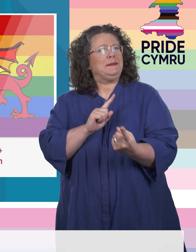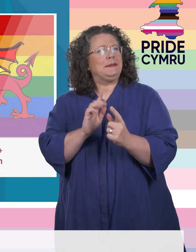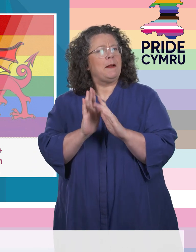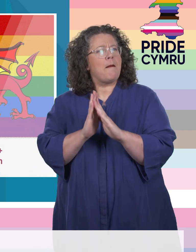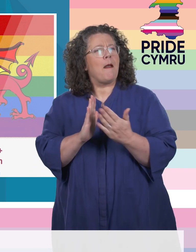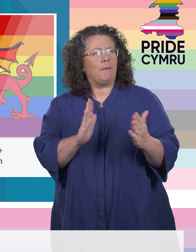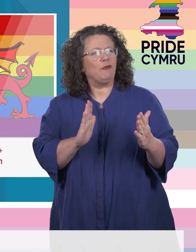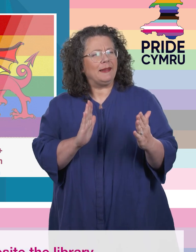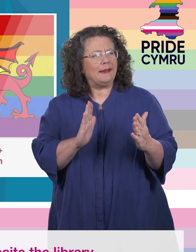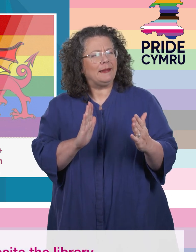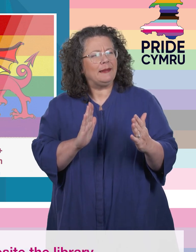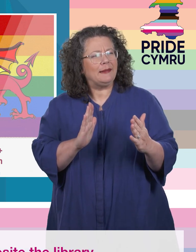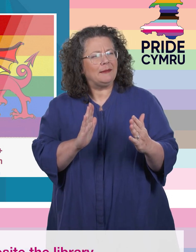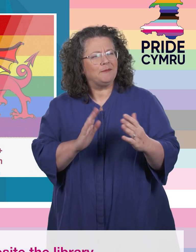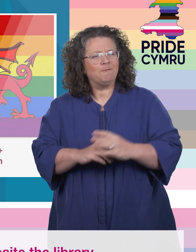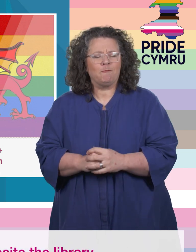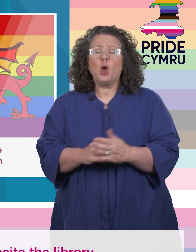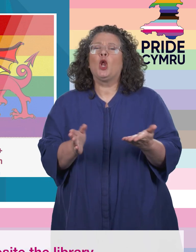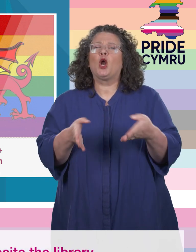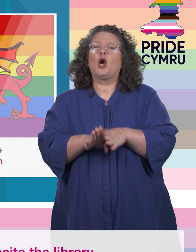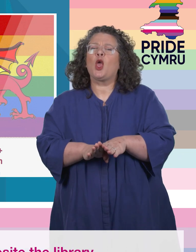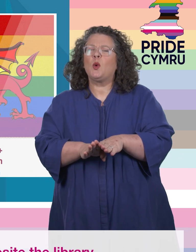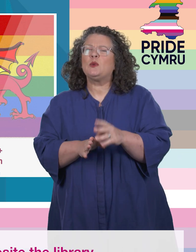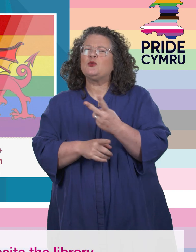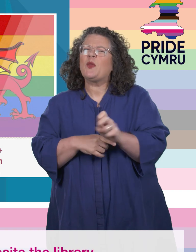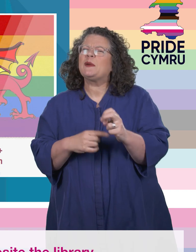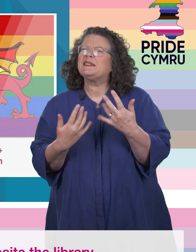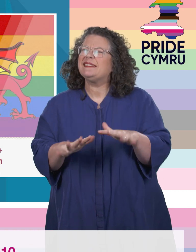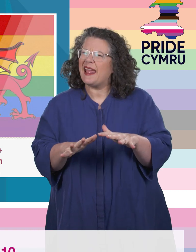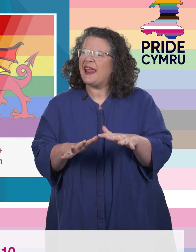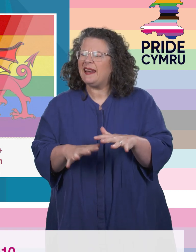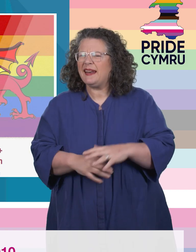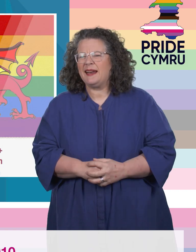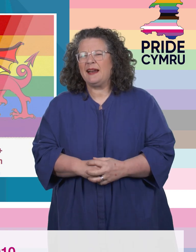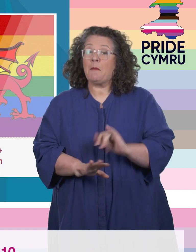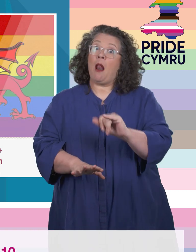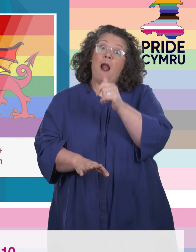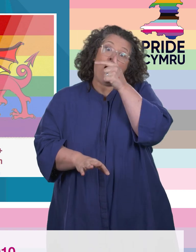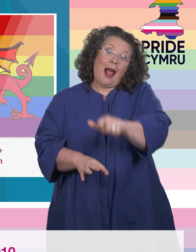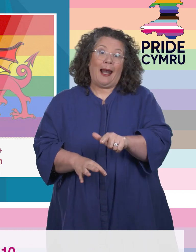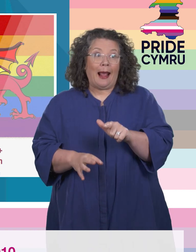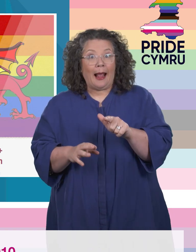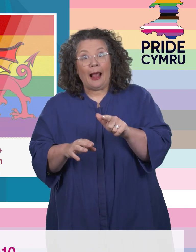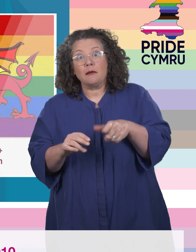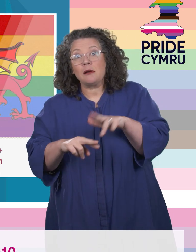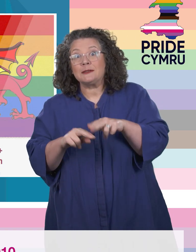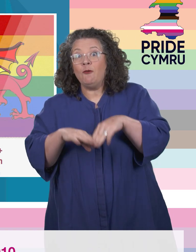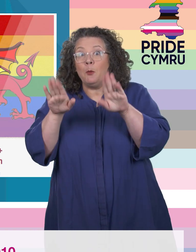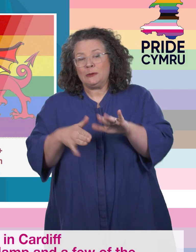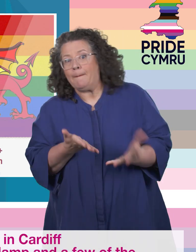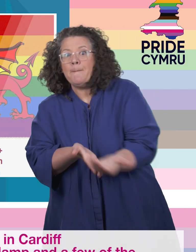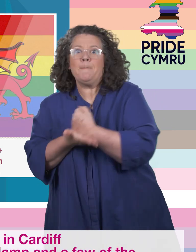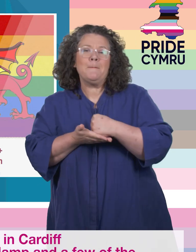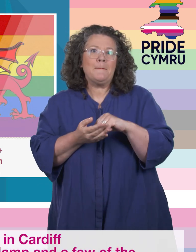had. So the King's Cross was opposite the light, opposite it. And it closed in